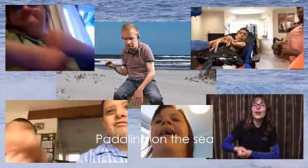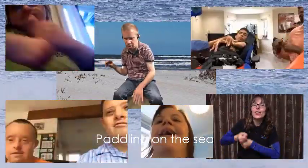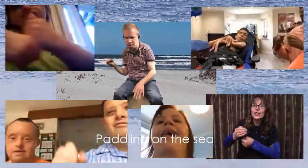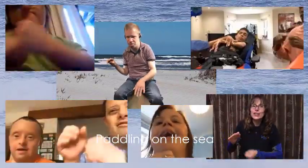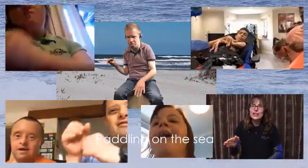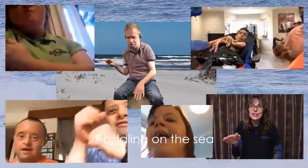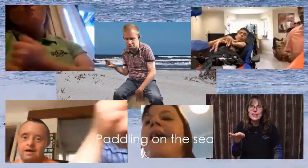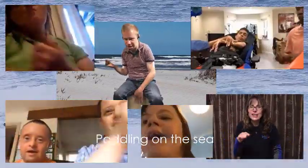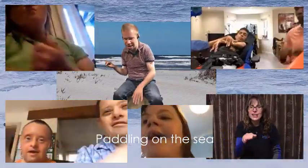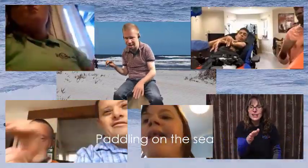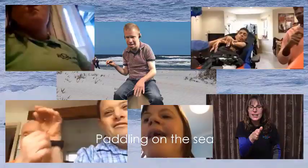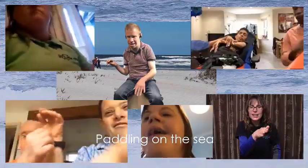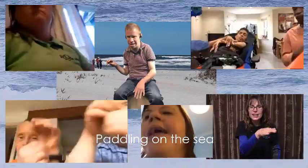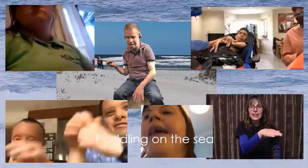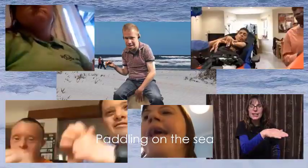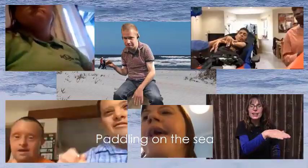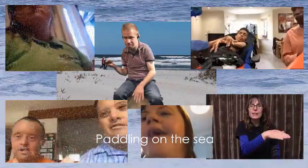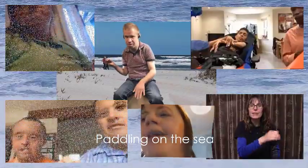paddling on the